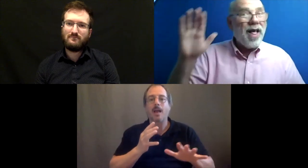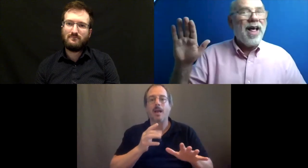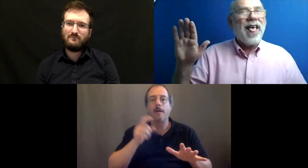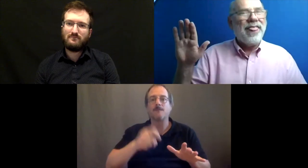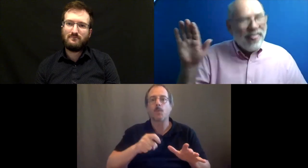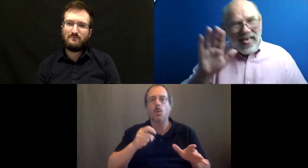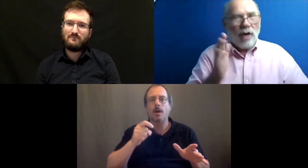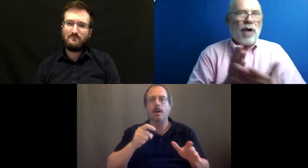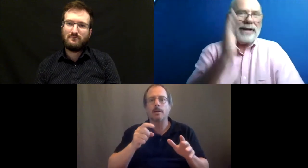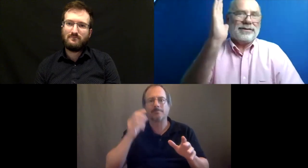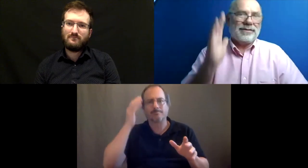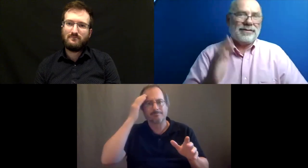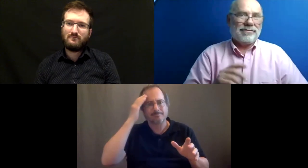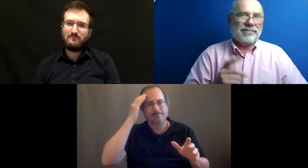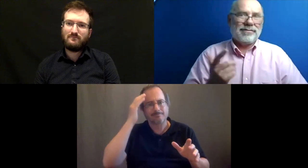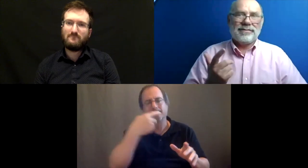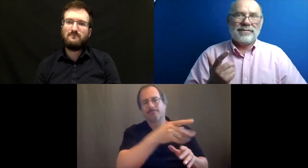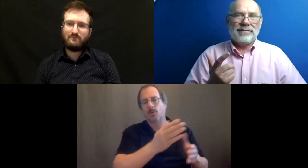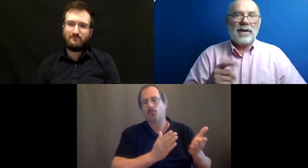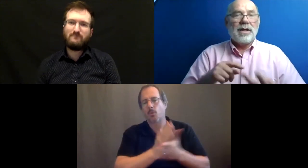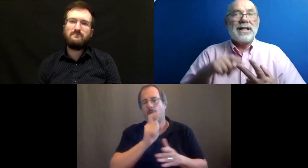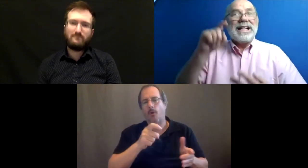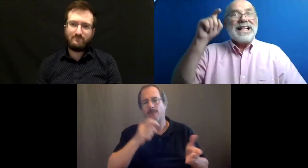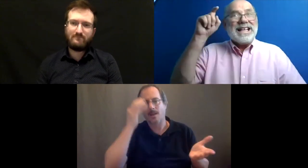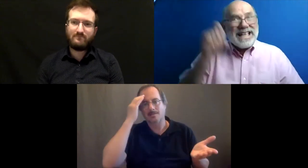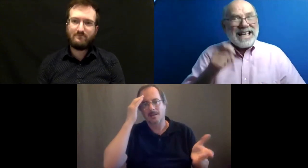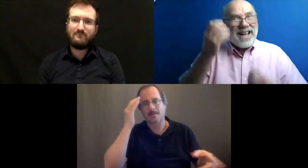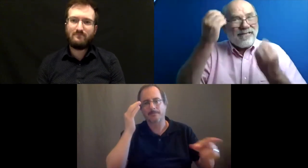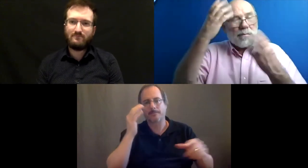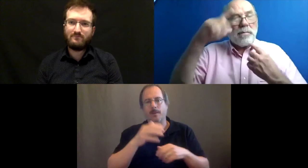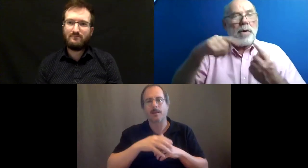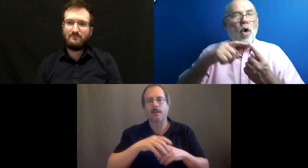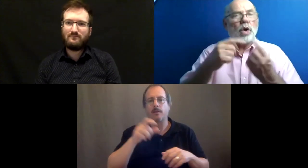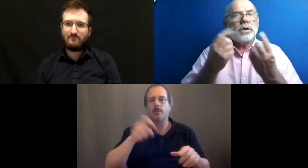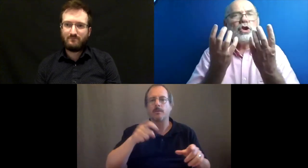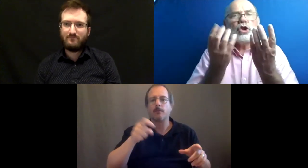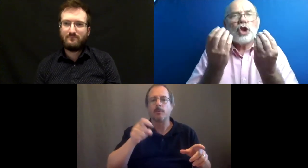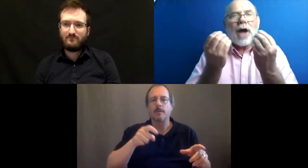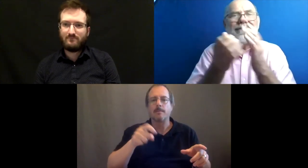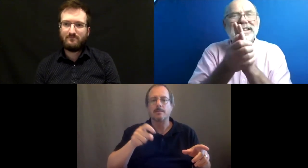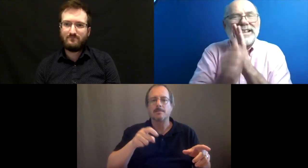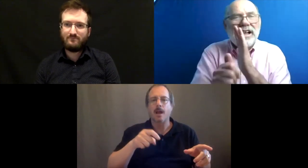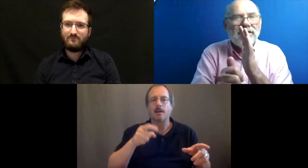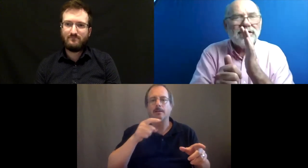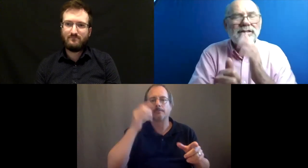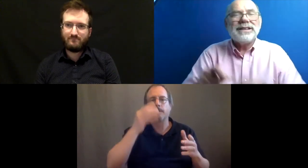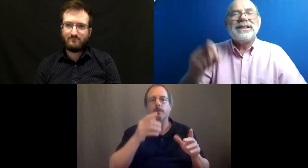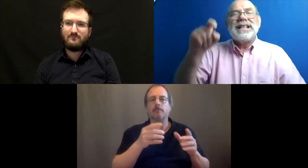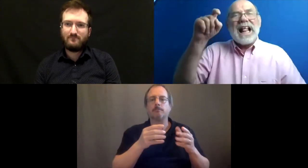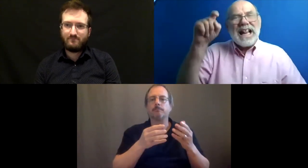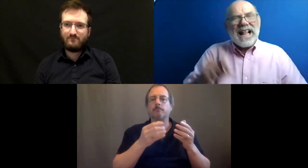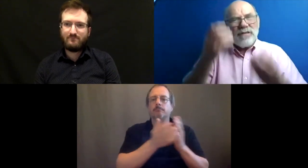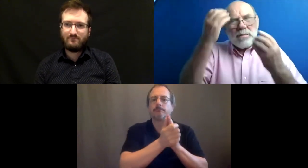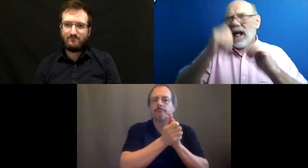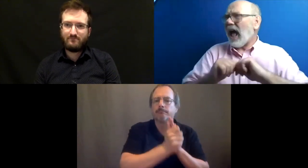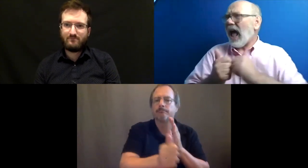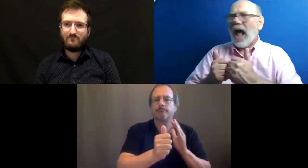Our clients need to know their rights. They need to have access to information on